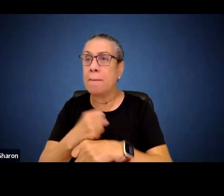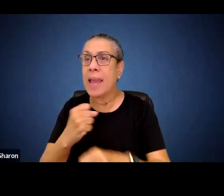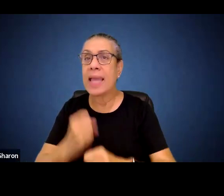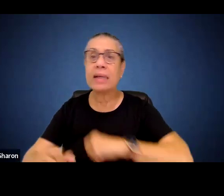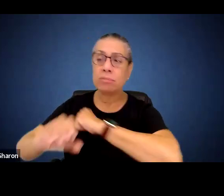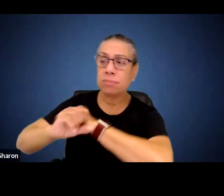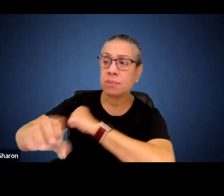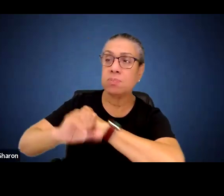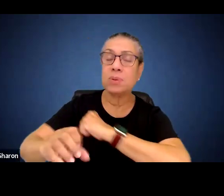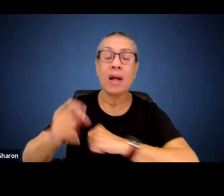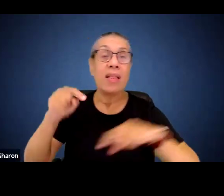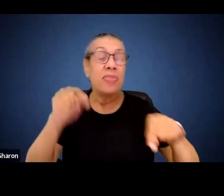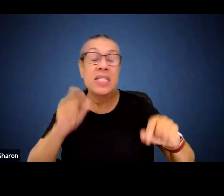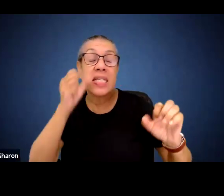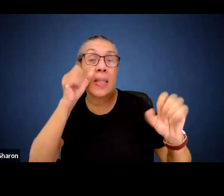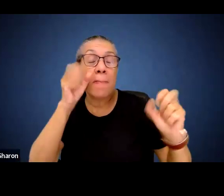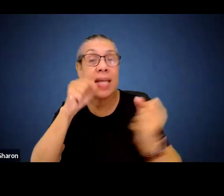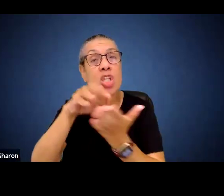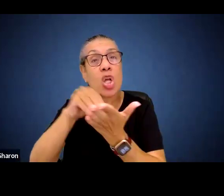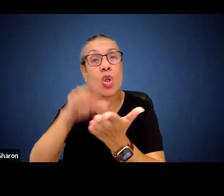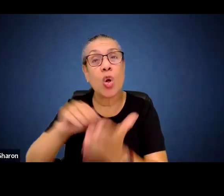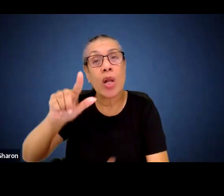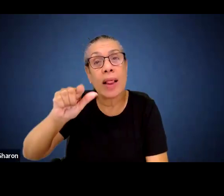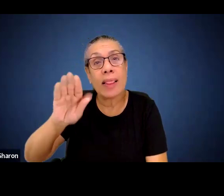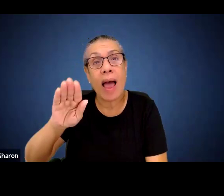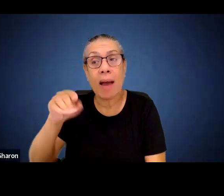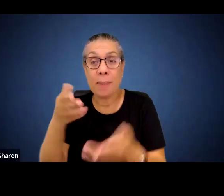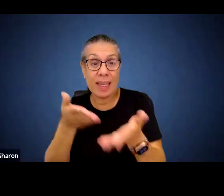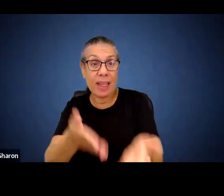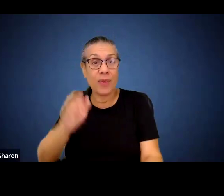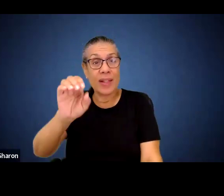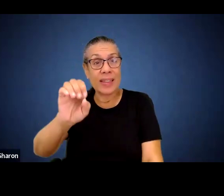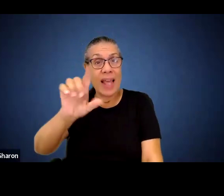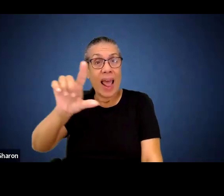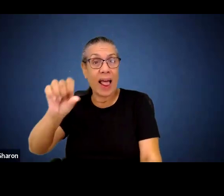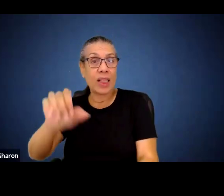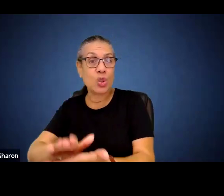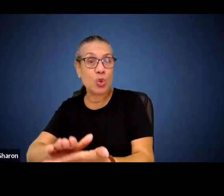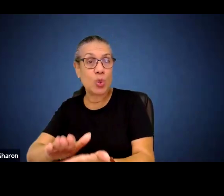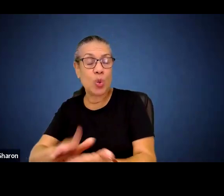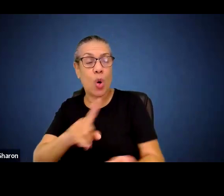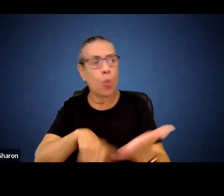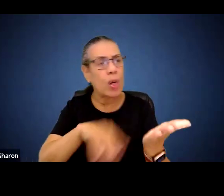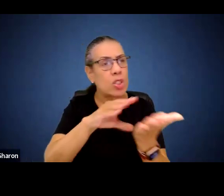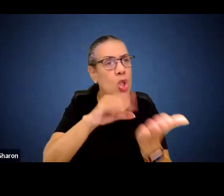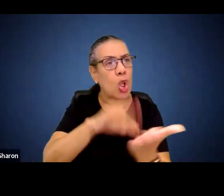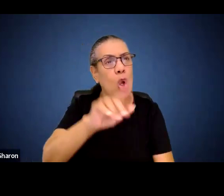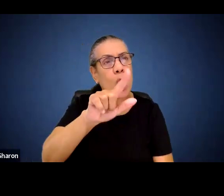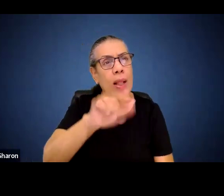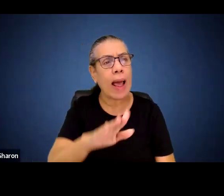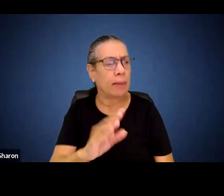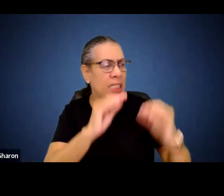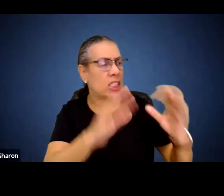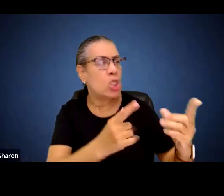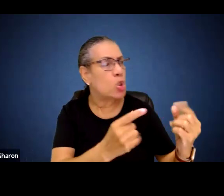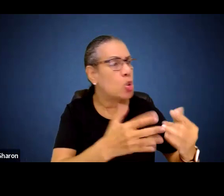campaigns about this amazing learning lab at the Ellis and talking about what's happening in this learning lab. What's the learning lab? What's the learning that the adults doing, that the kids